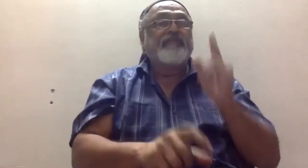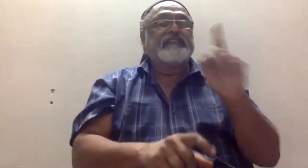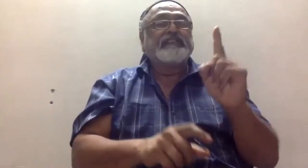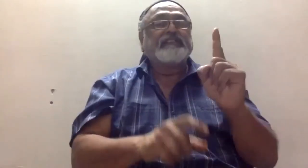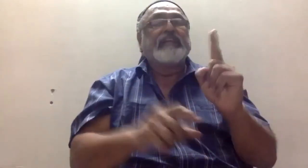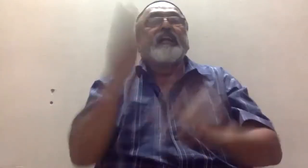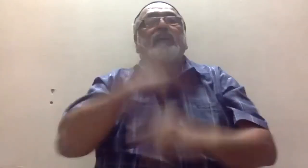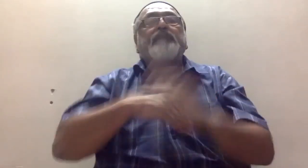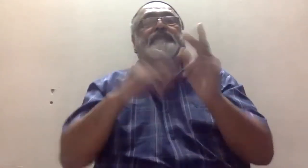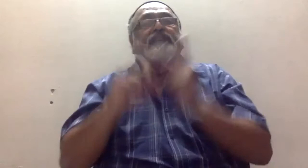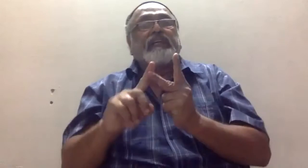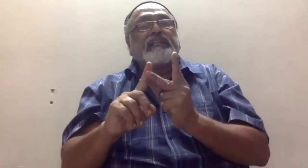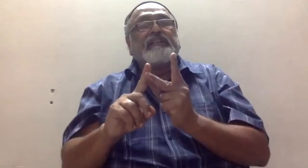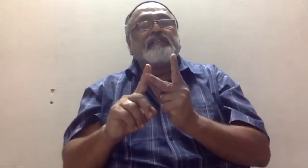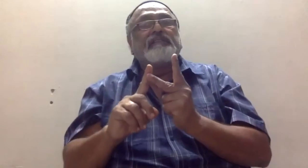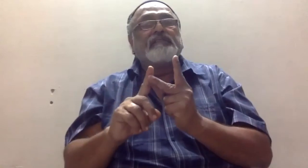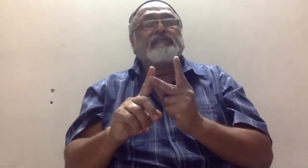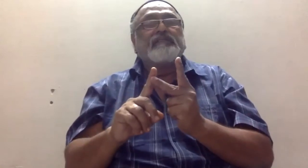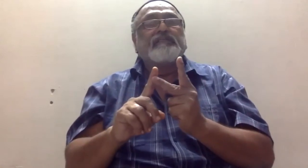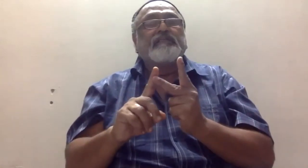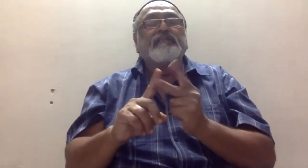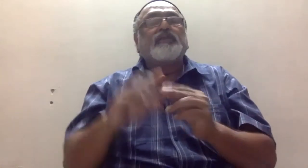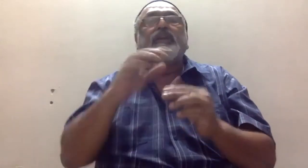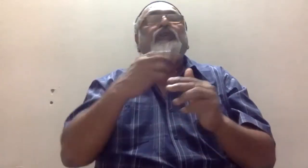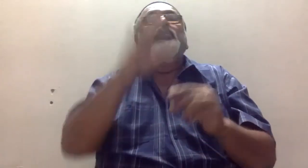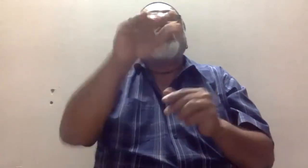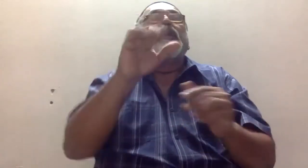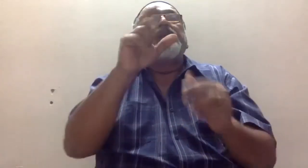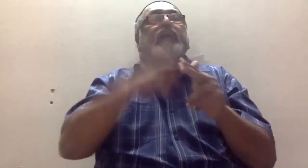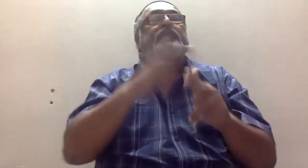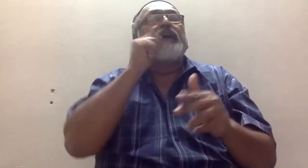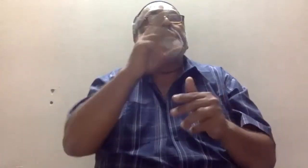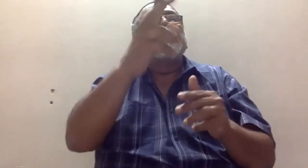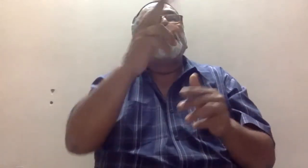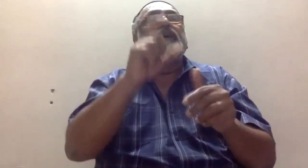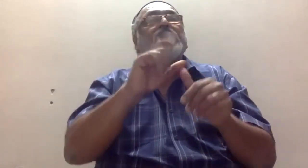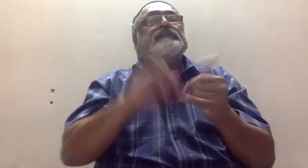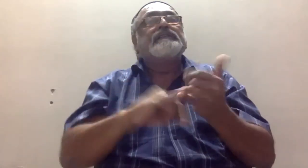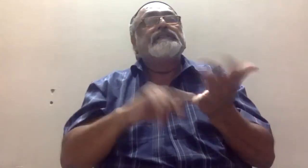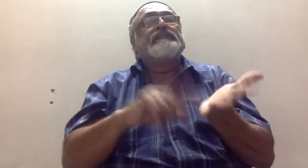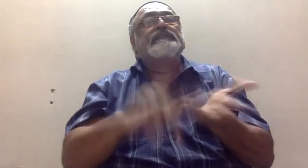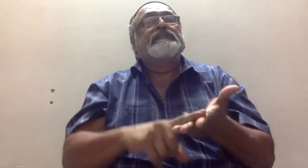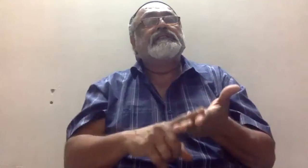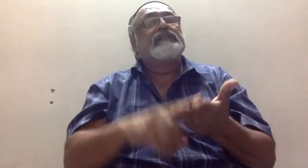don't call any person by his caste, So I can, another question for you, that is,